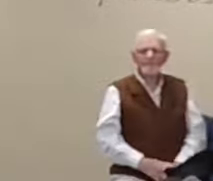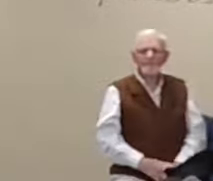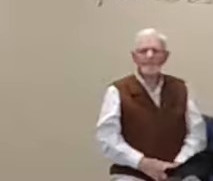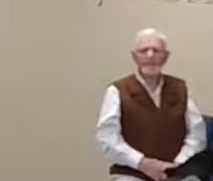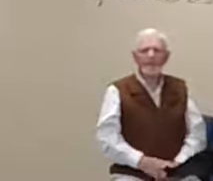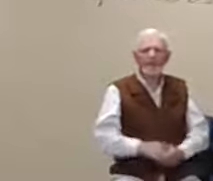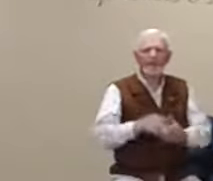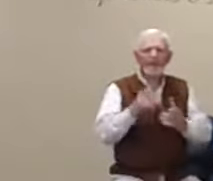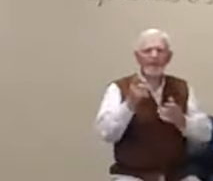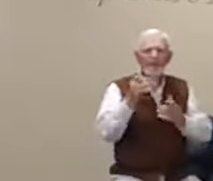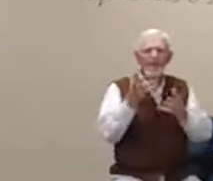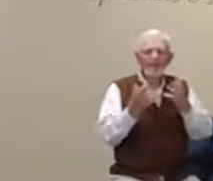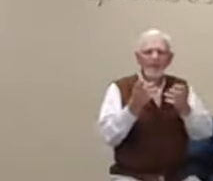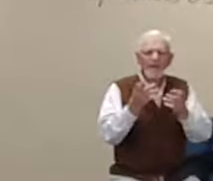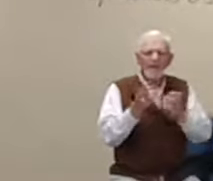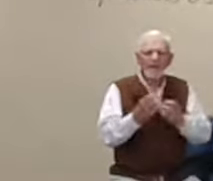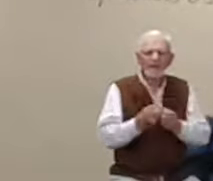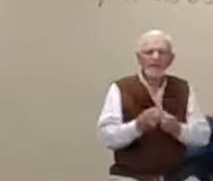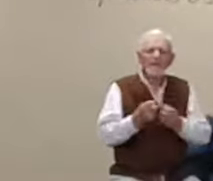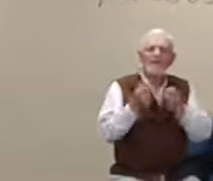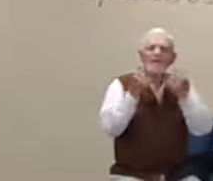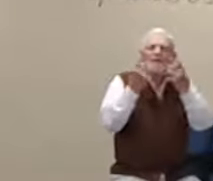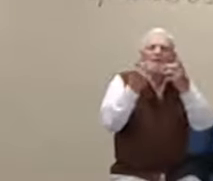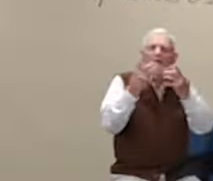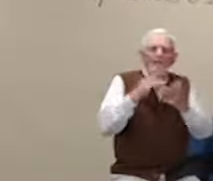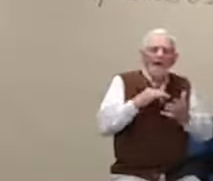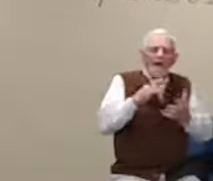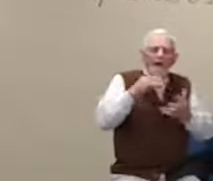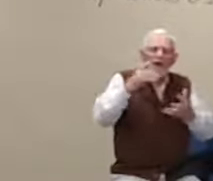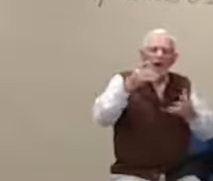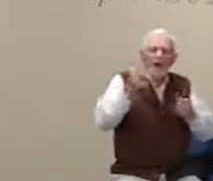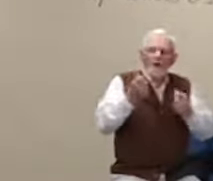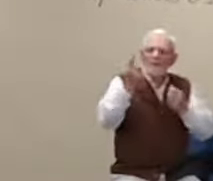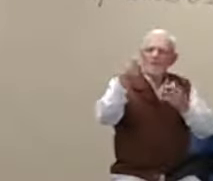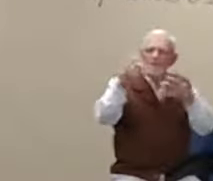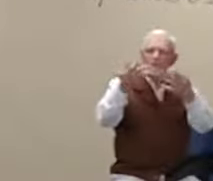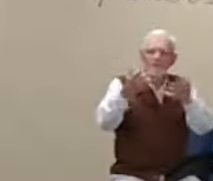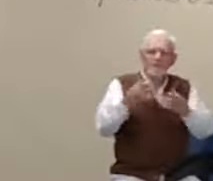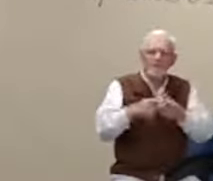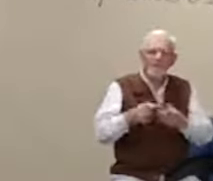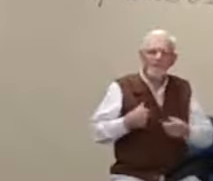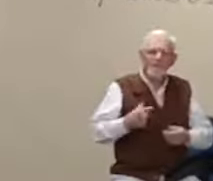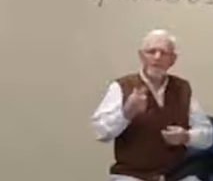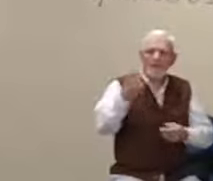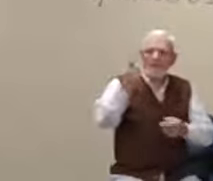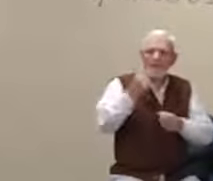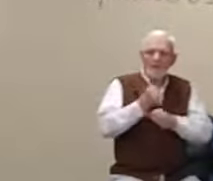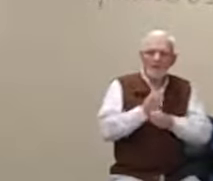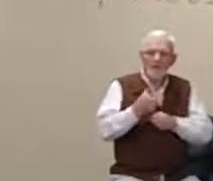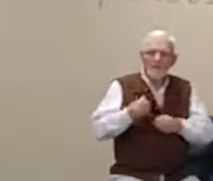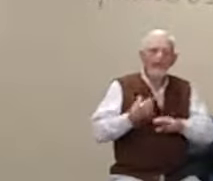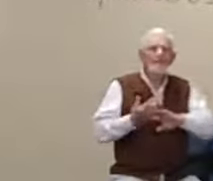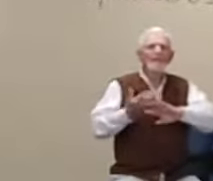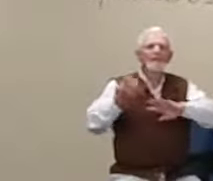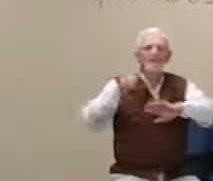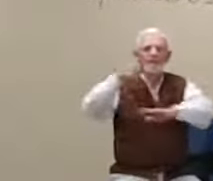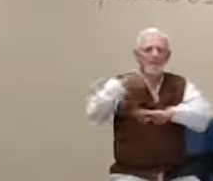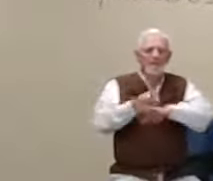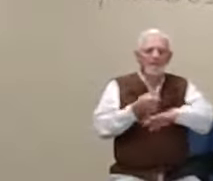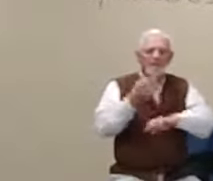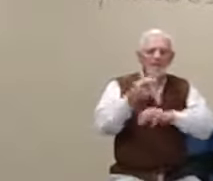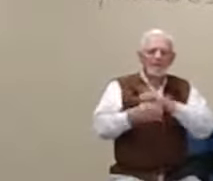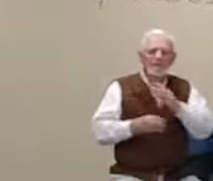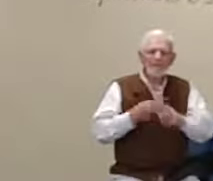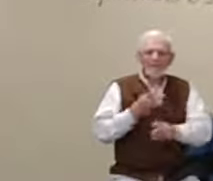That they may behold my glory, which thou hast given me, for thou lovest me before the foundation of the world. And